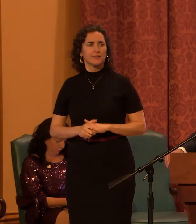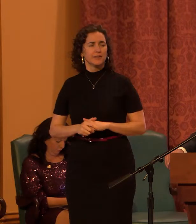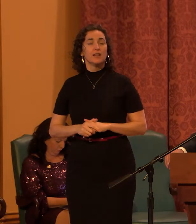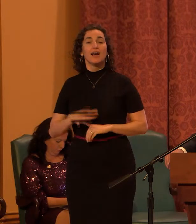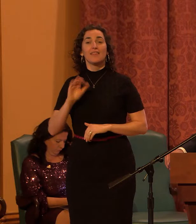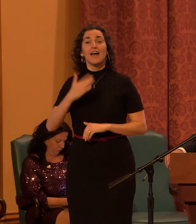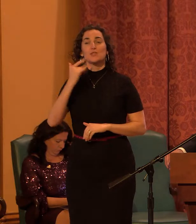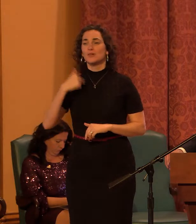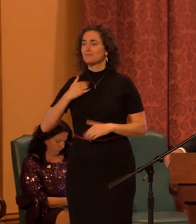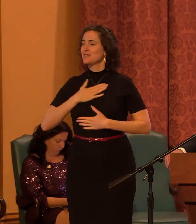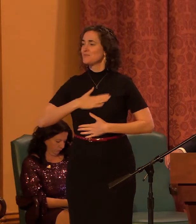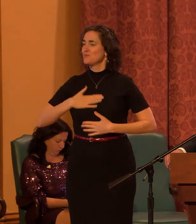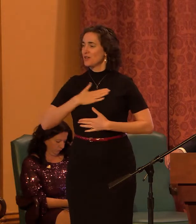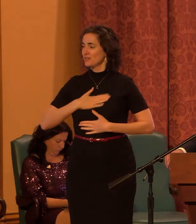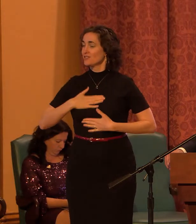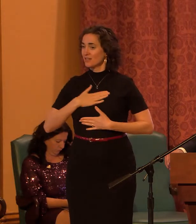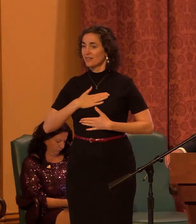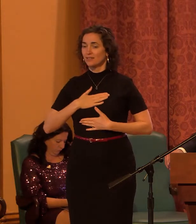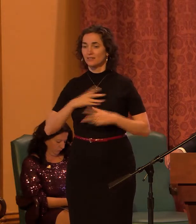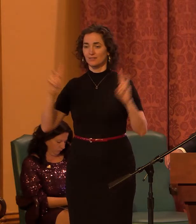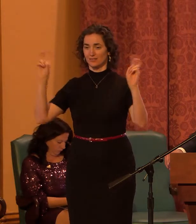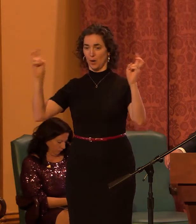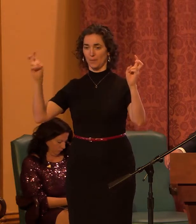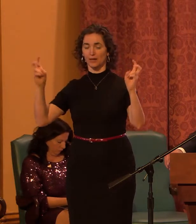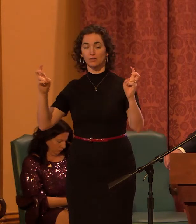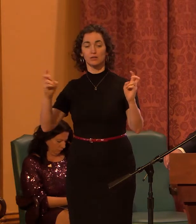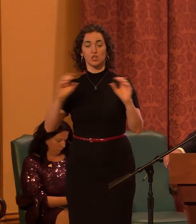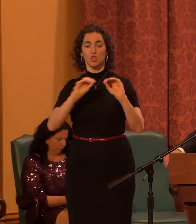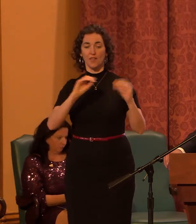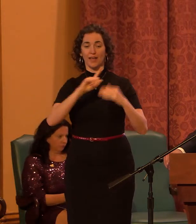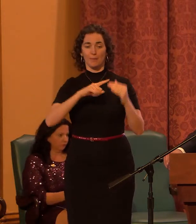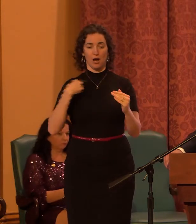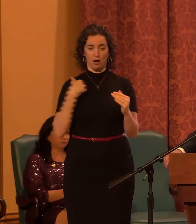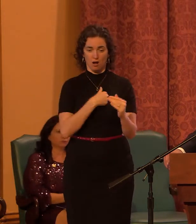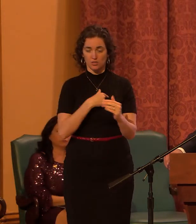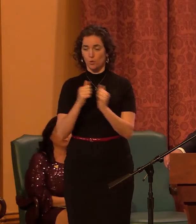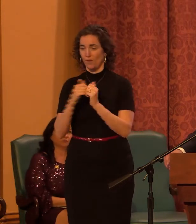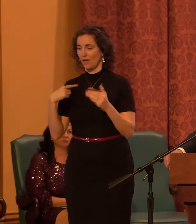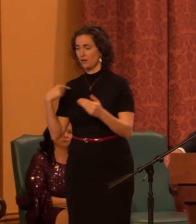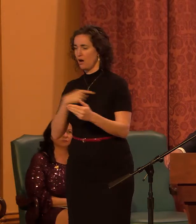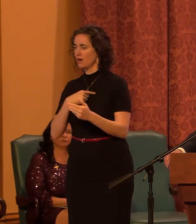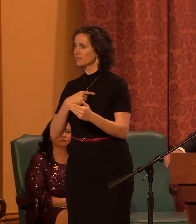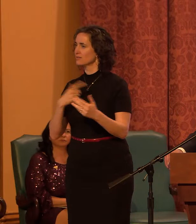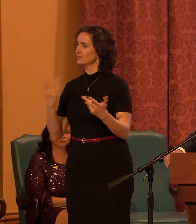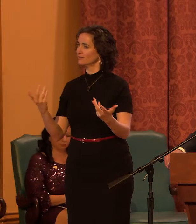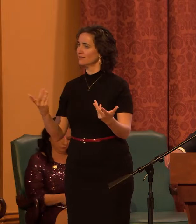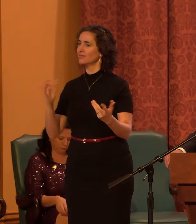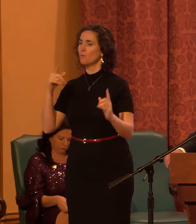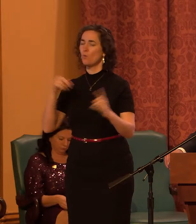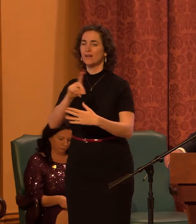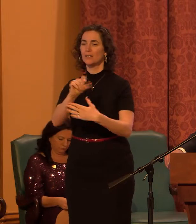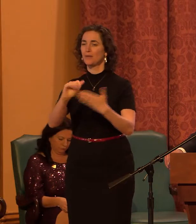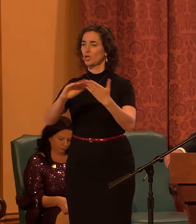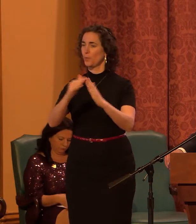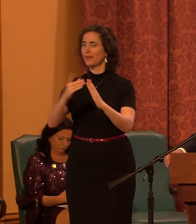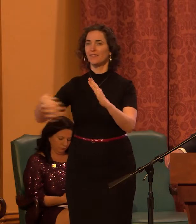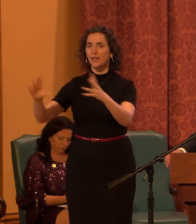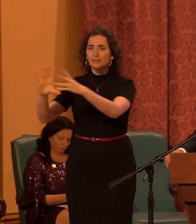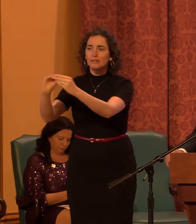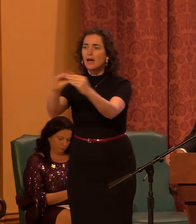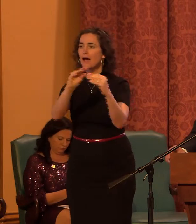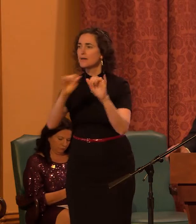And that's why I appreciate Not About Us Without Us. I mean, that's what the disability community is saying